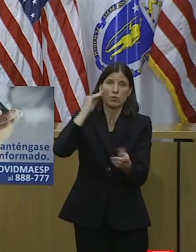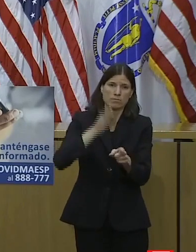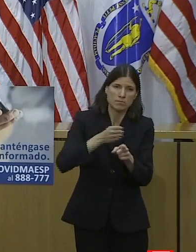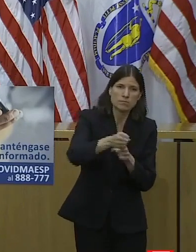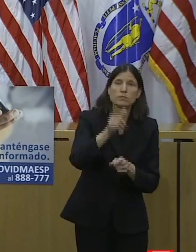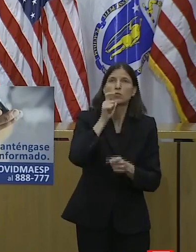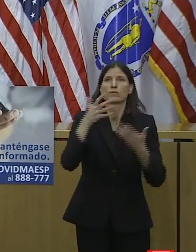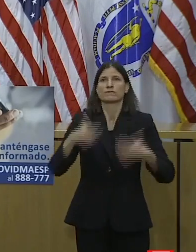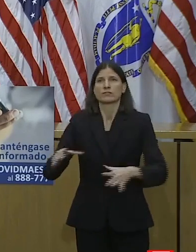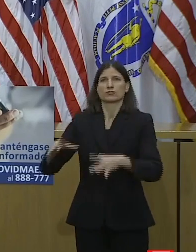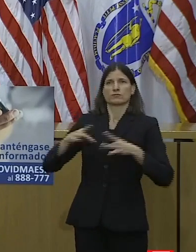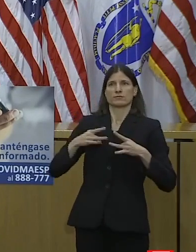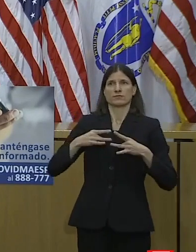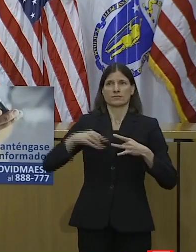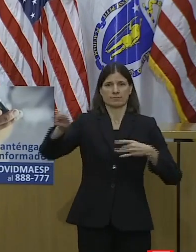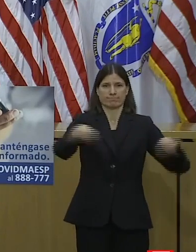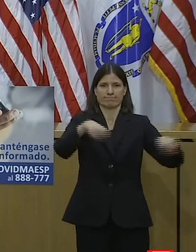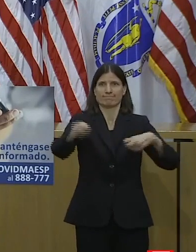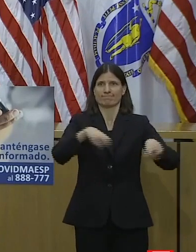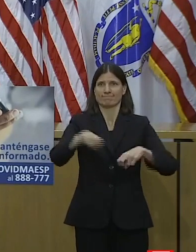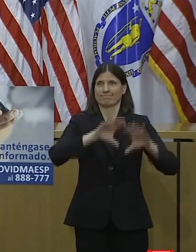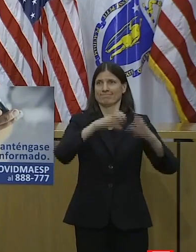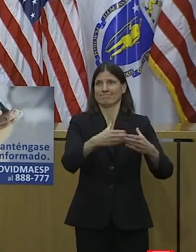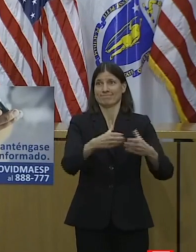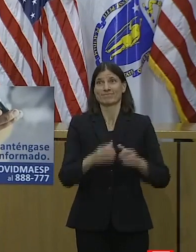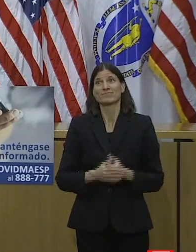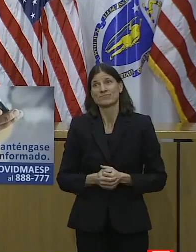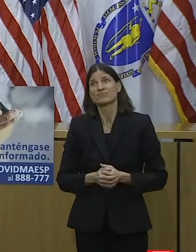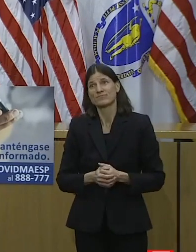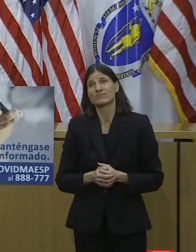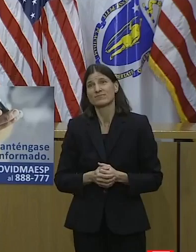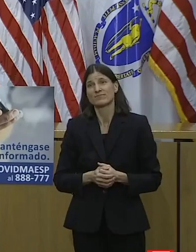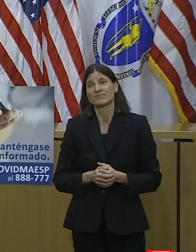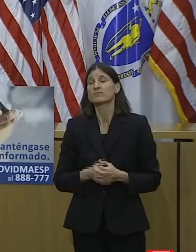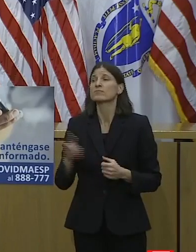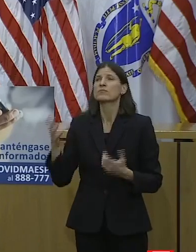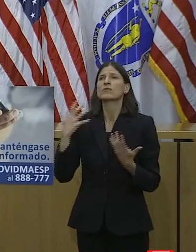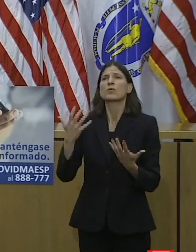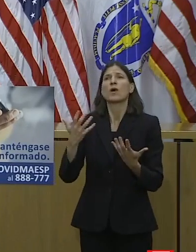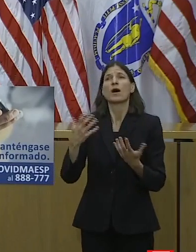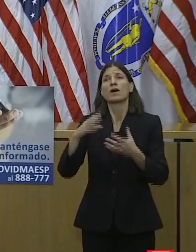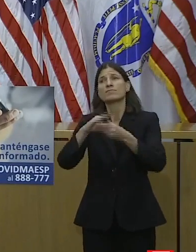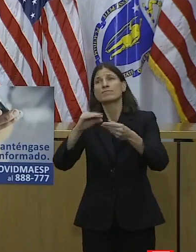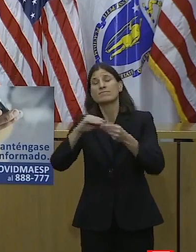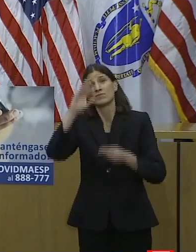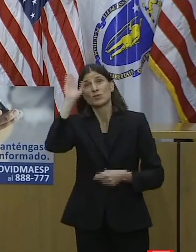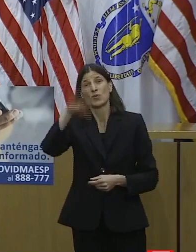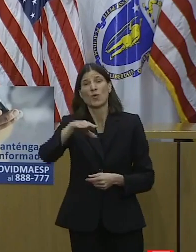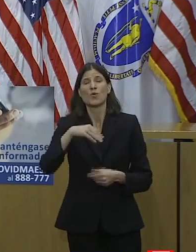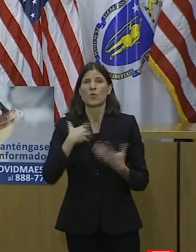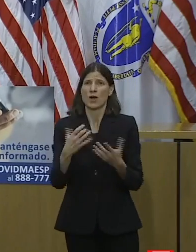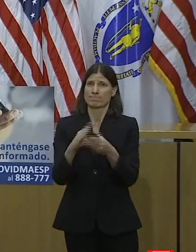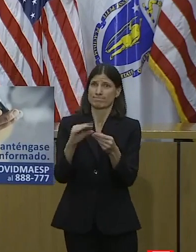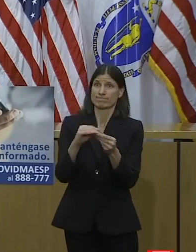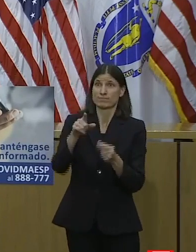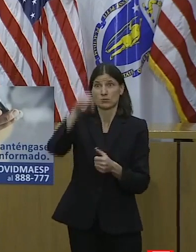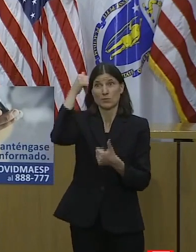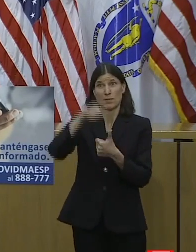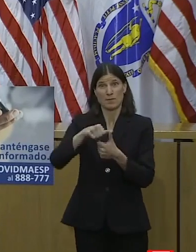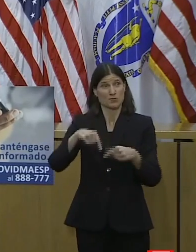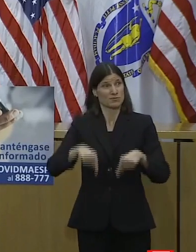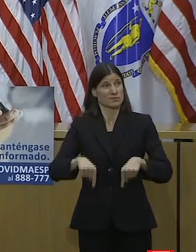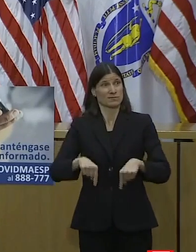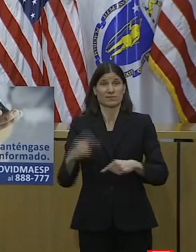Before I close, I just want to point out that this would normally be tax day. It's April 15th, which I think most people know has been moved to July